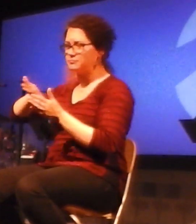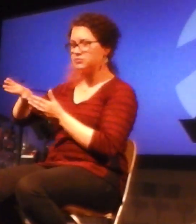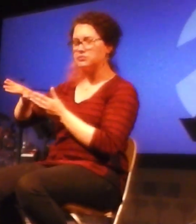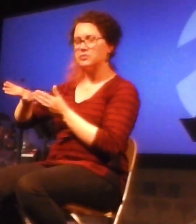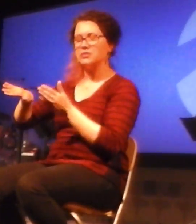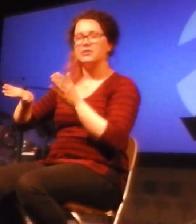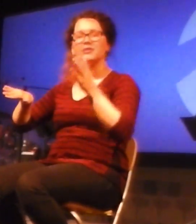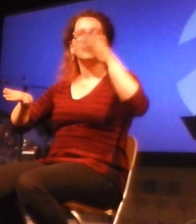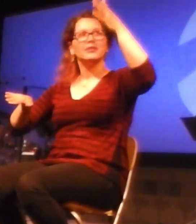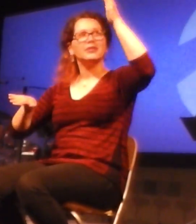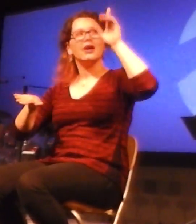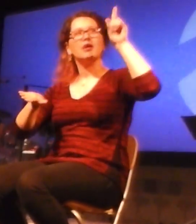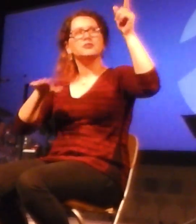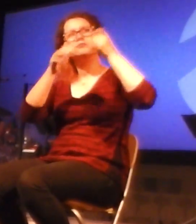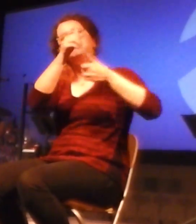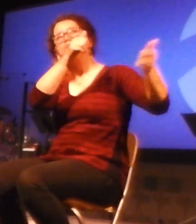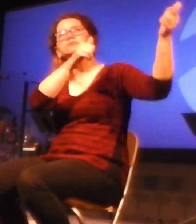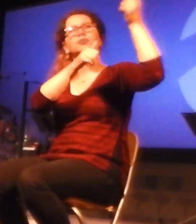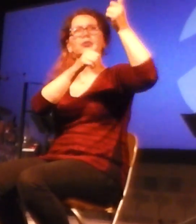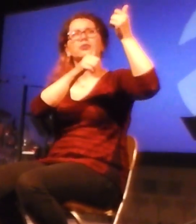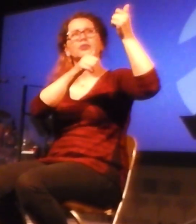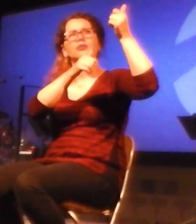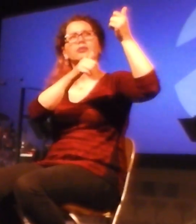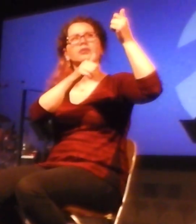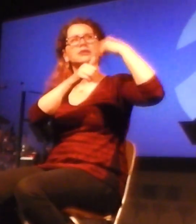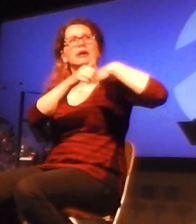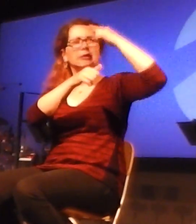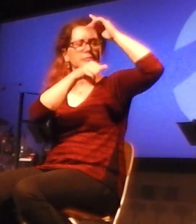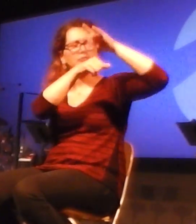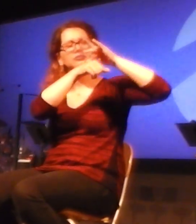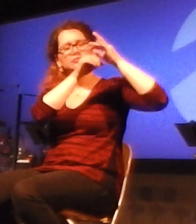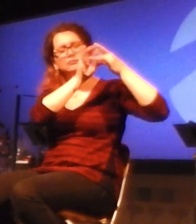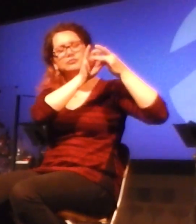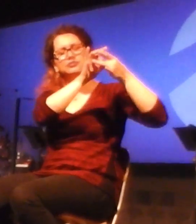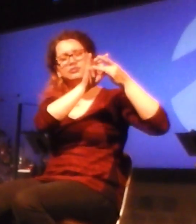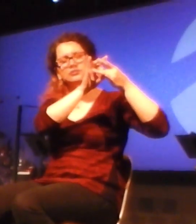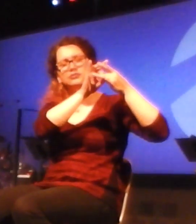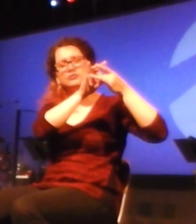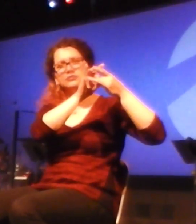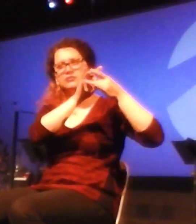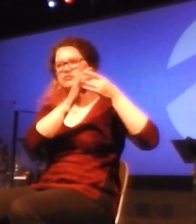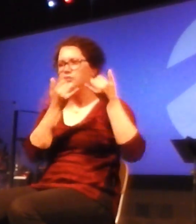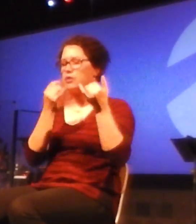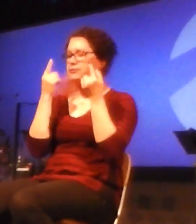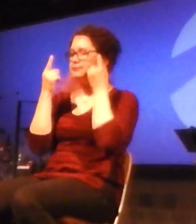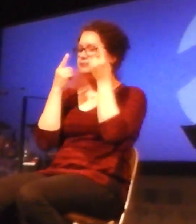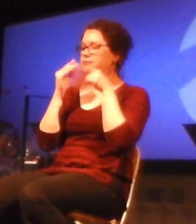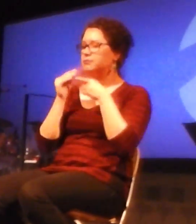be the loudest voice for me. So process that in this moment of silence.